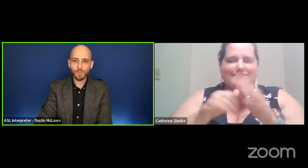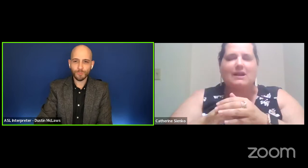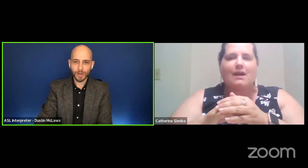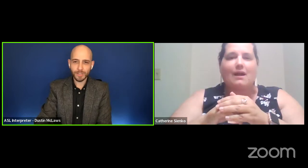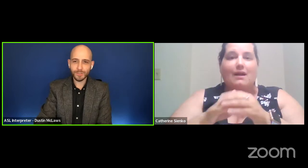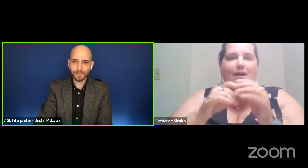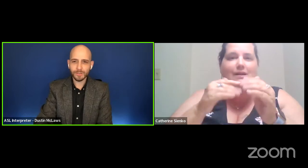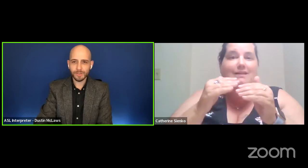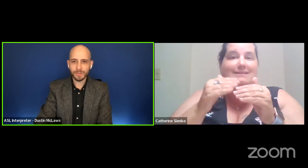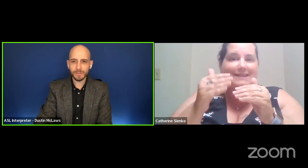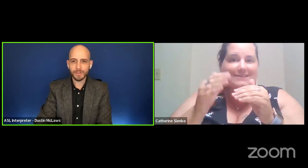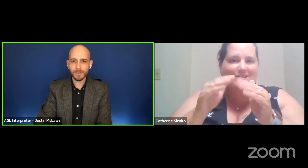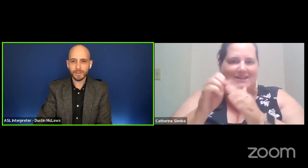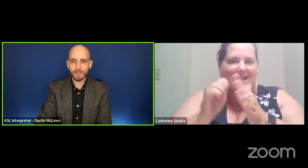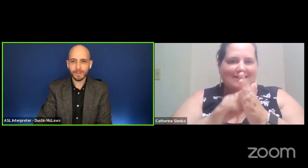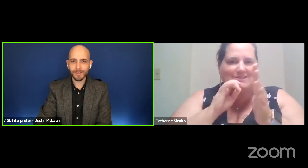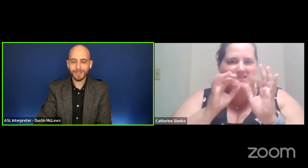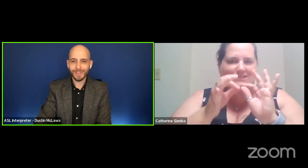Actually, let me rephrase.